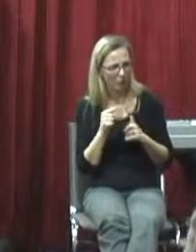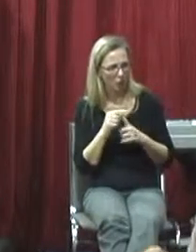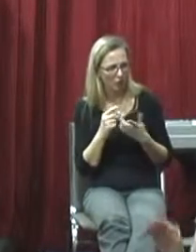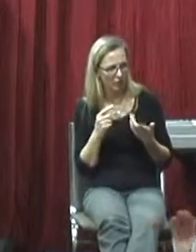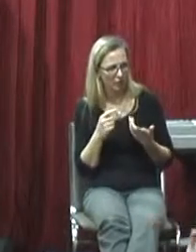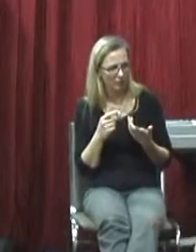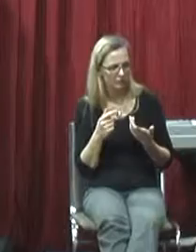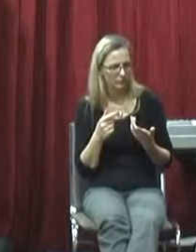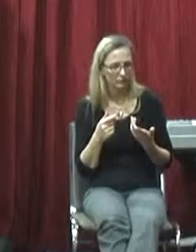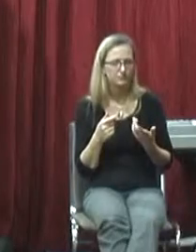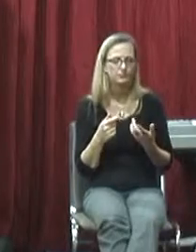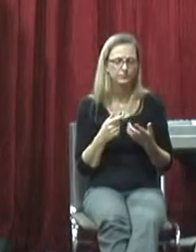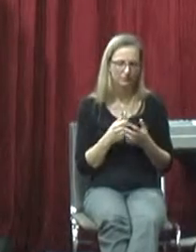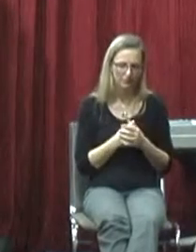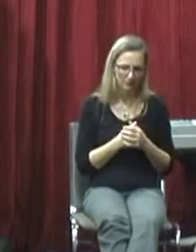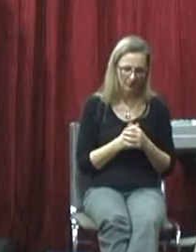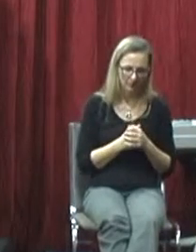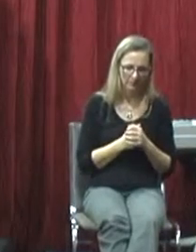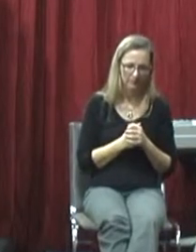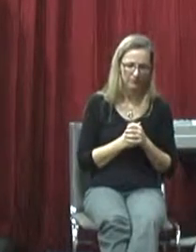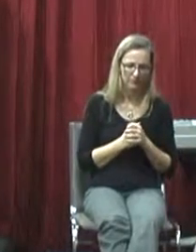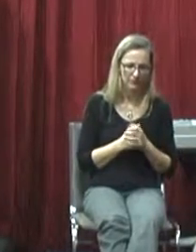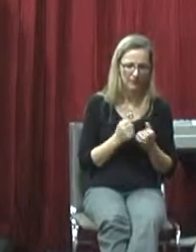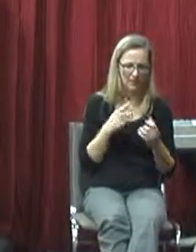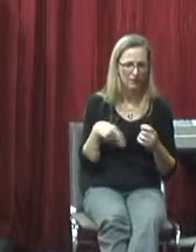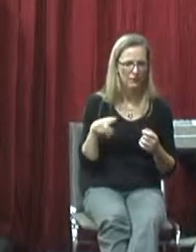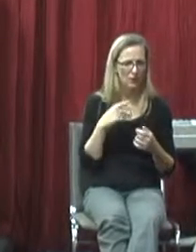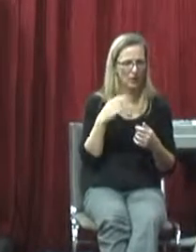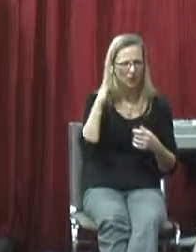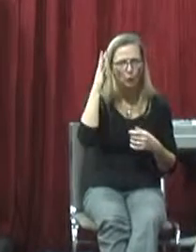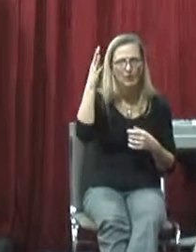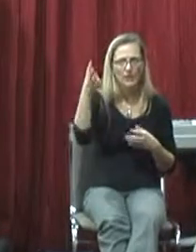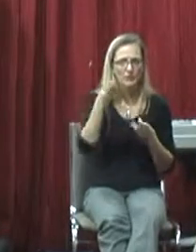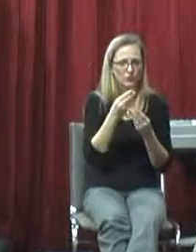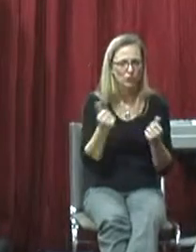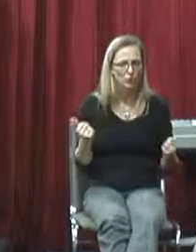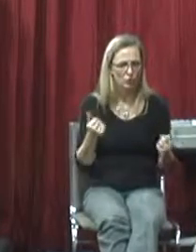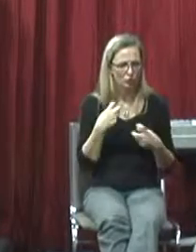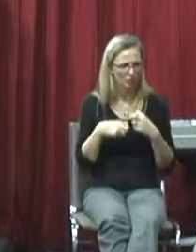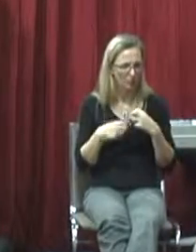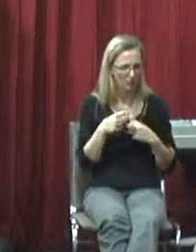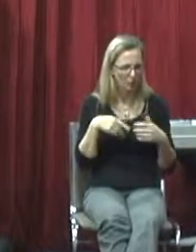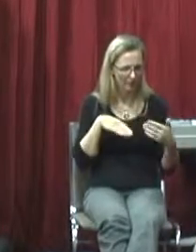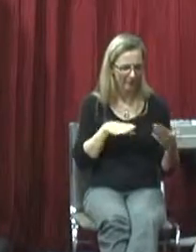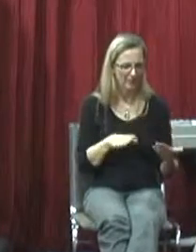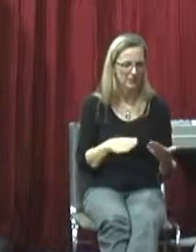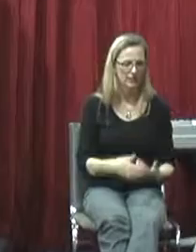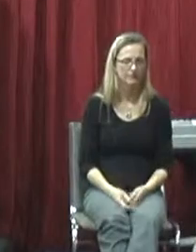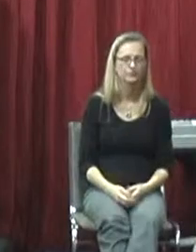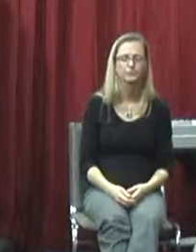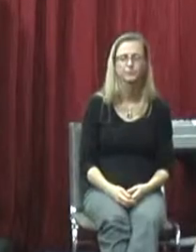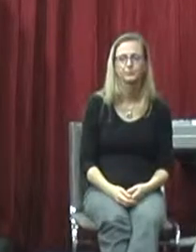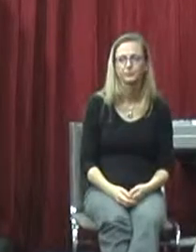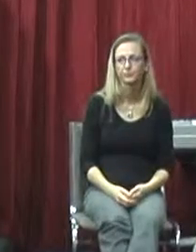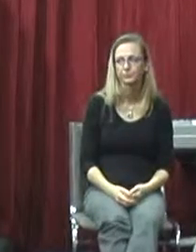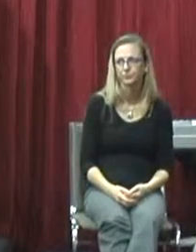something and it came finally. How many have had a creative solution to a problem you were facing? How